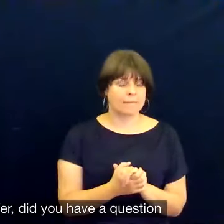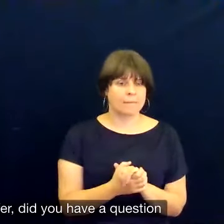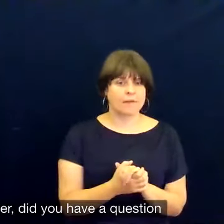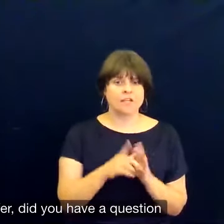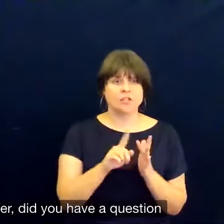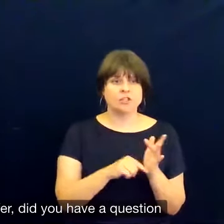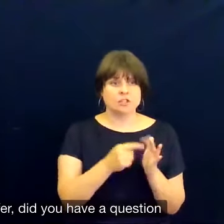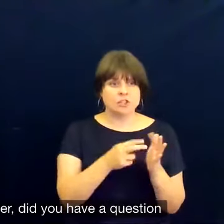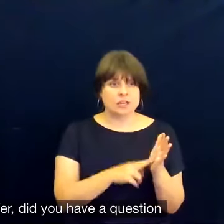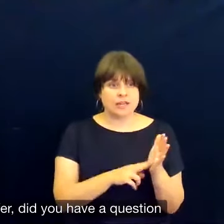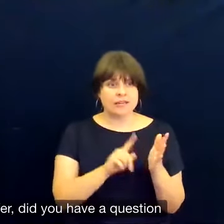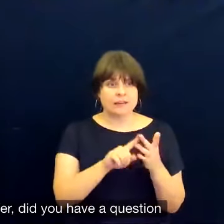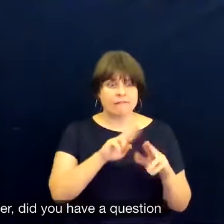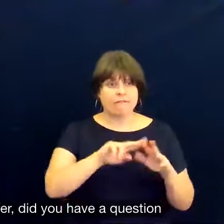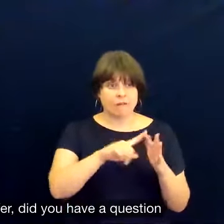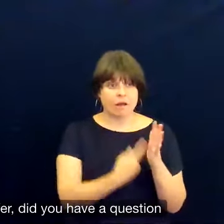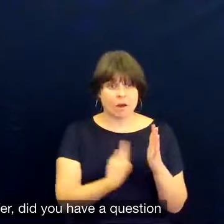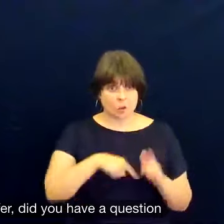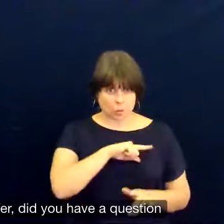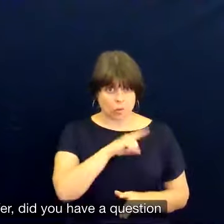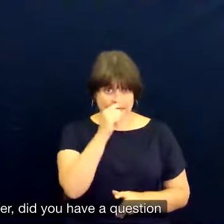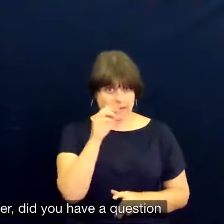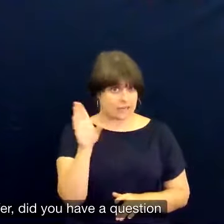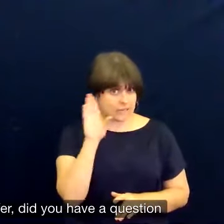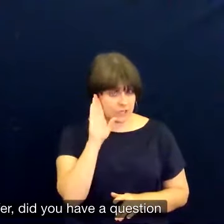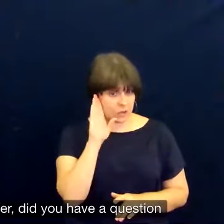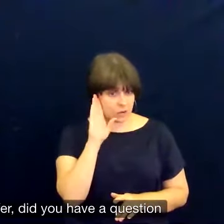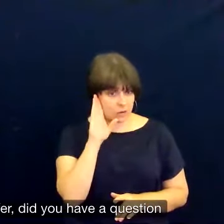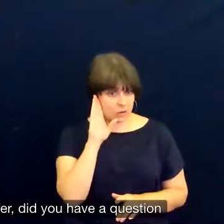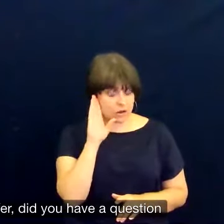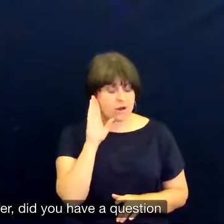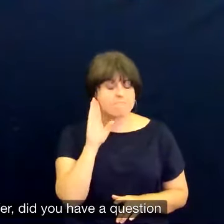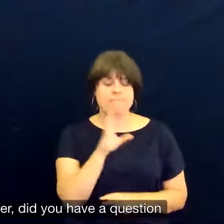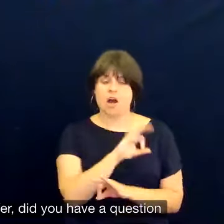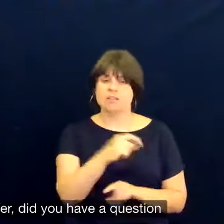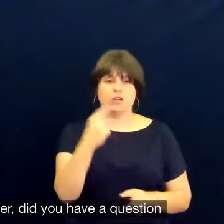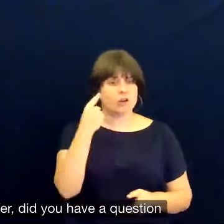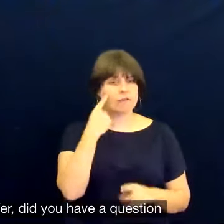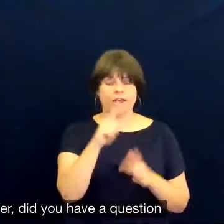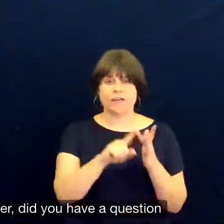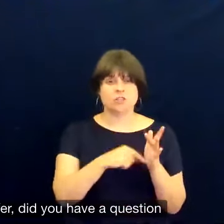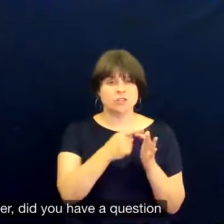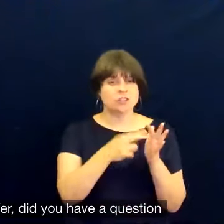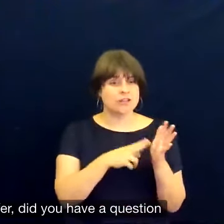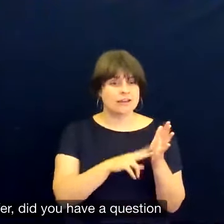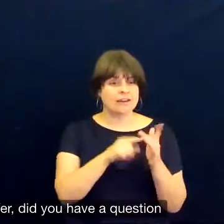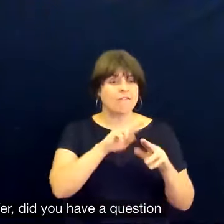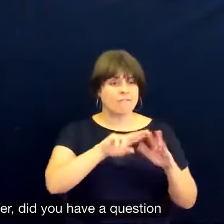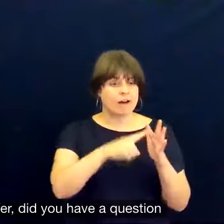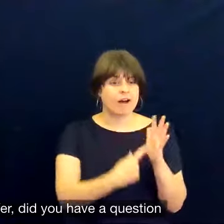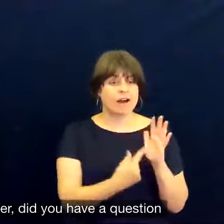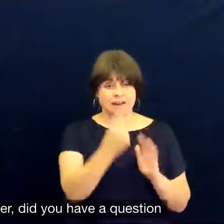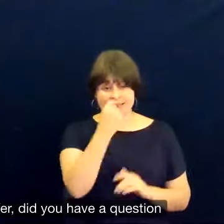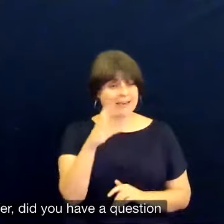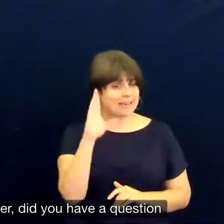R-E-G-I-S-T-E-R. Jennifer, we can hear you. Can't hear us. Question. Hello, Jennifer,